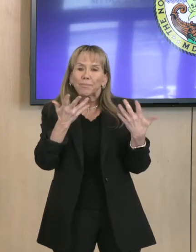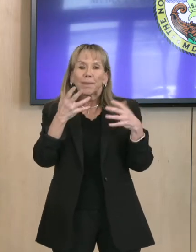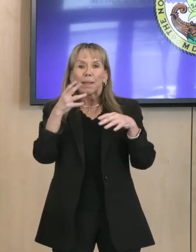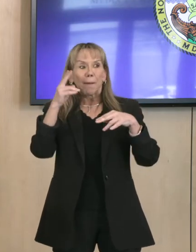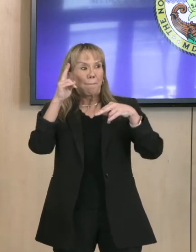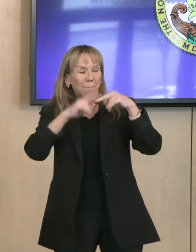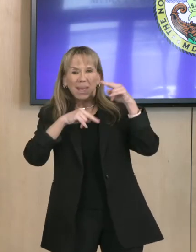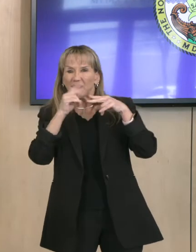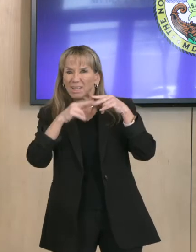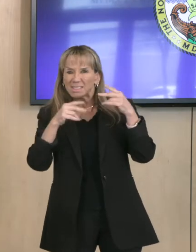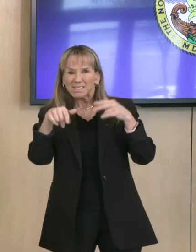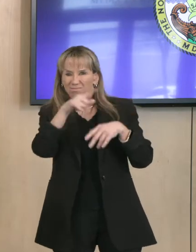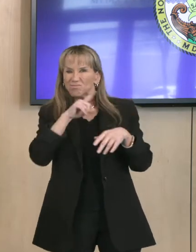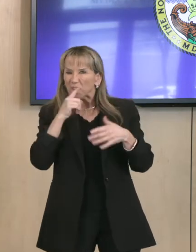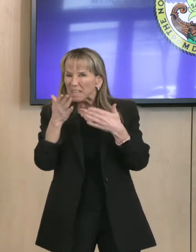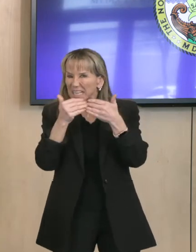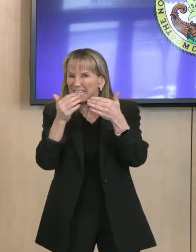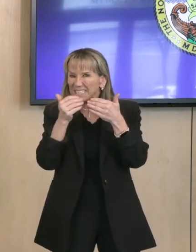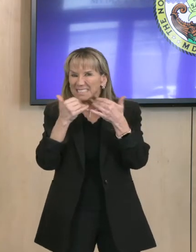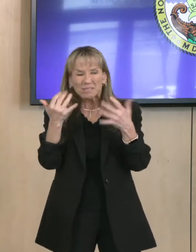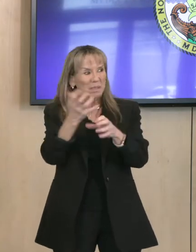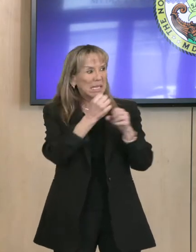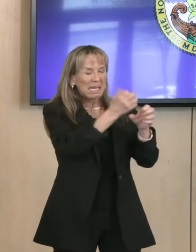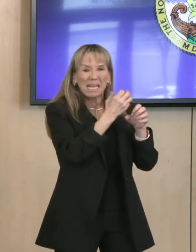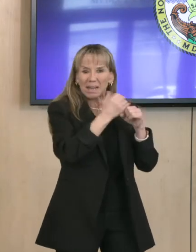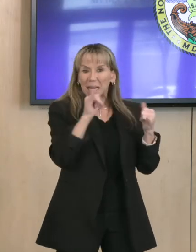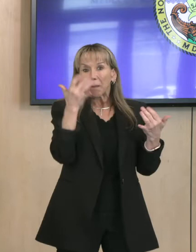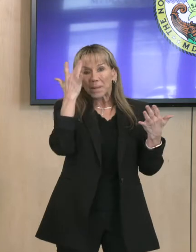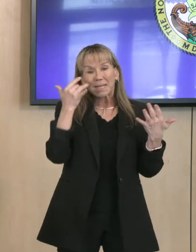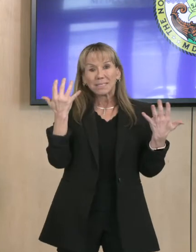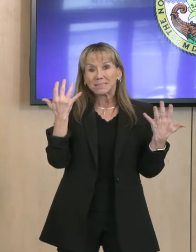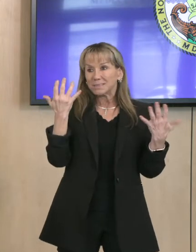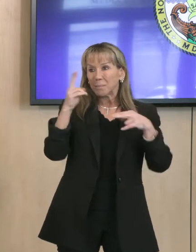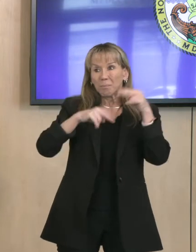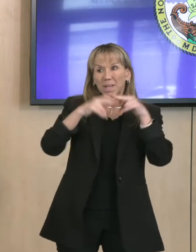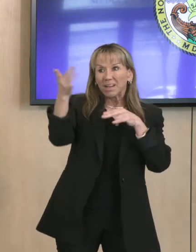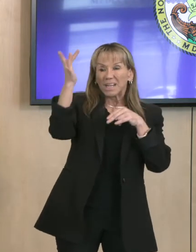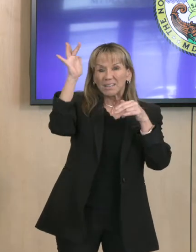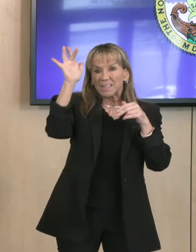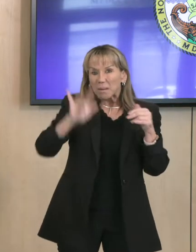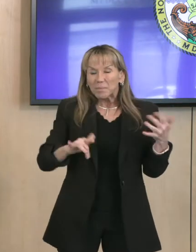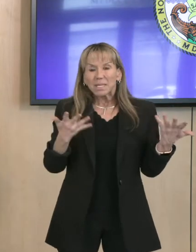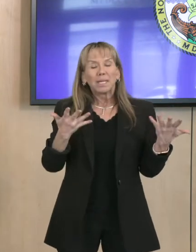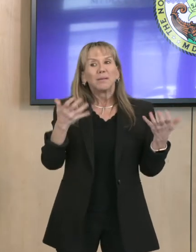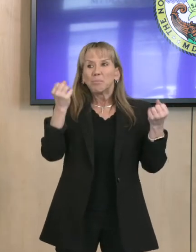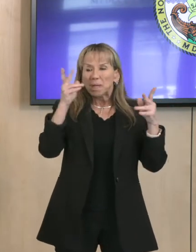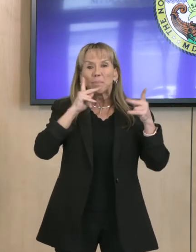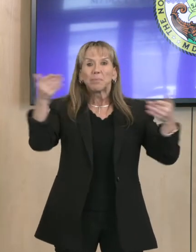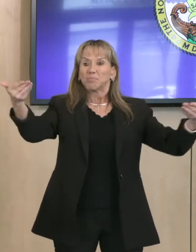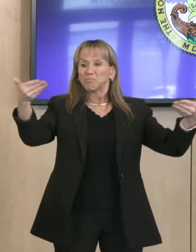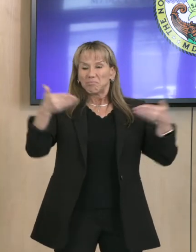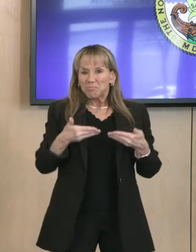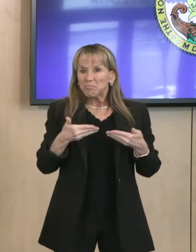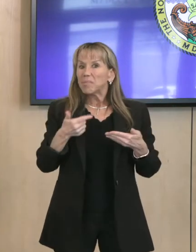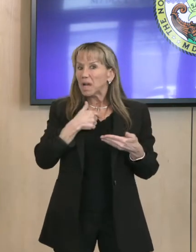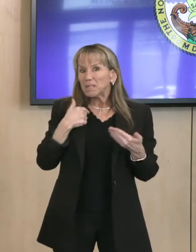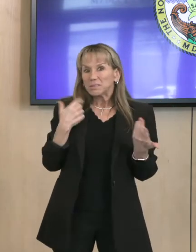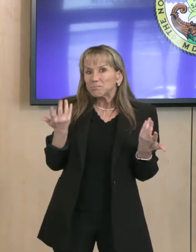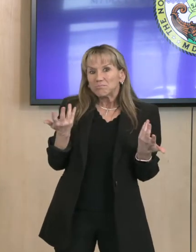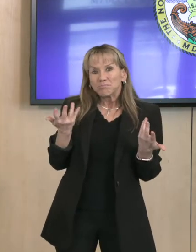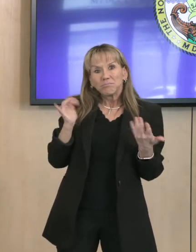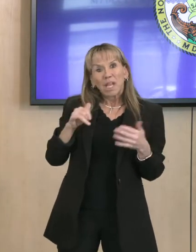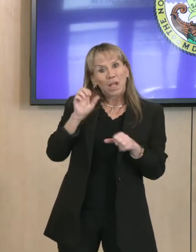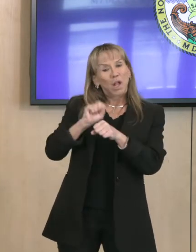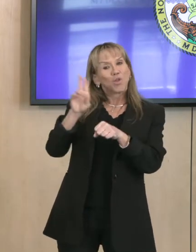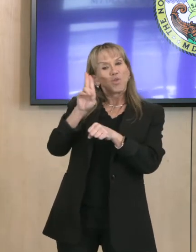buildings that are empty, and we appreciate the number of folks who have offered their buildings for healthcare facilities, but a structure by itself does not help us